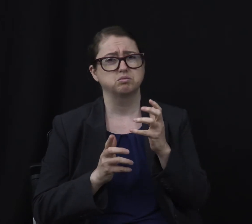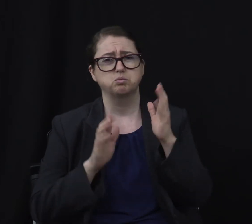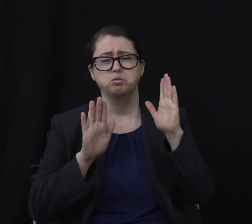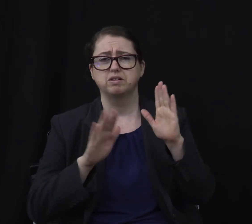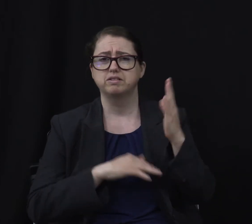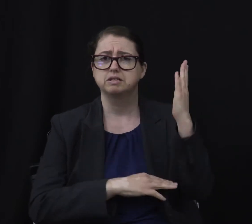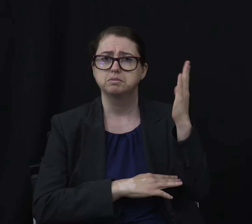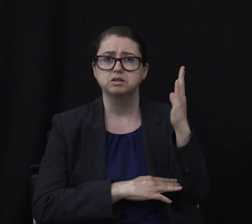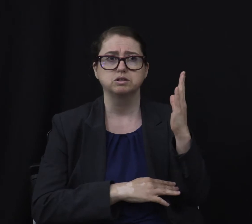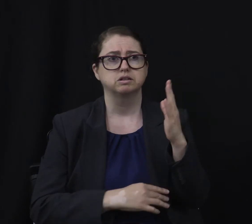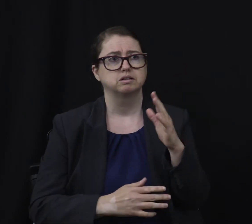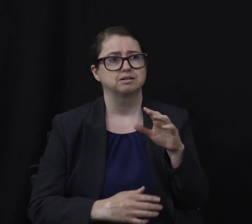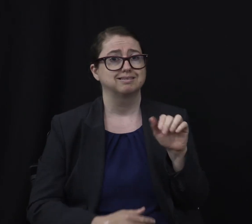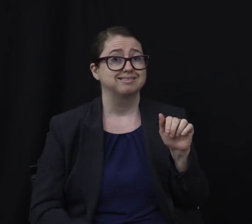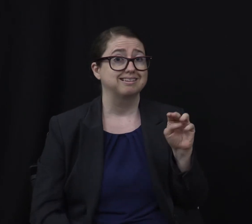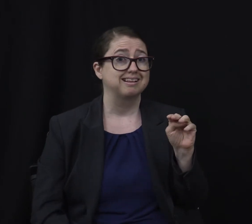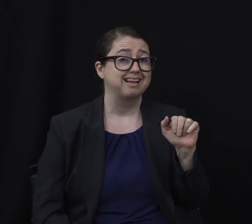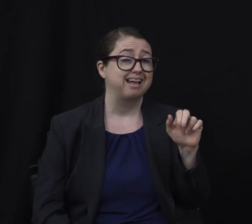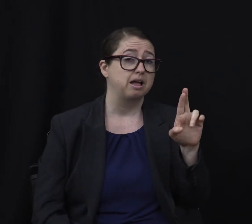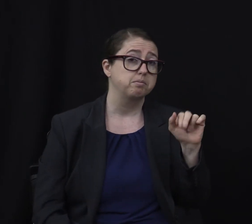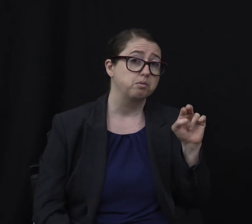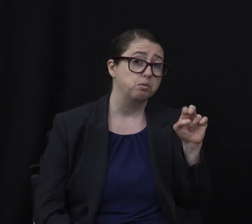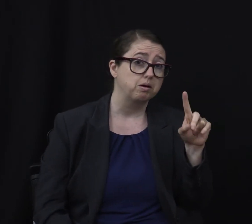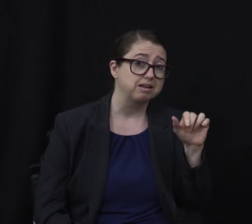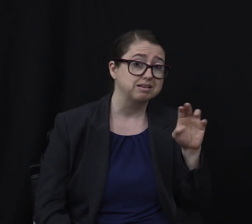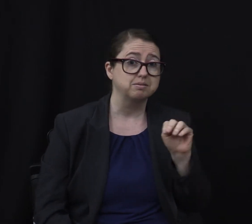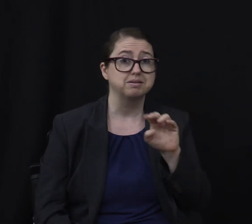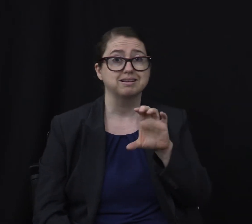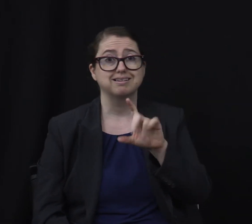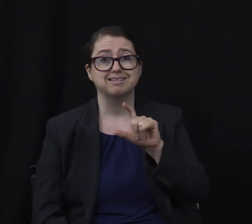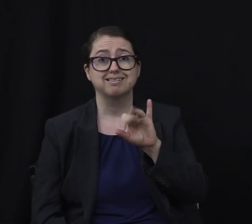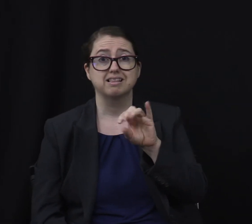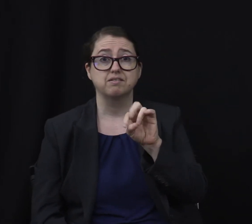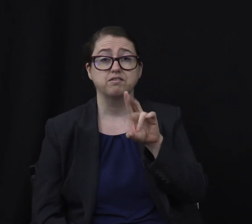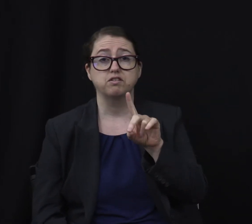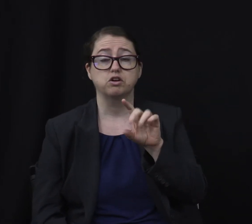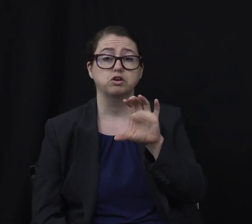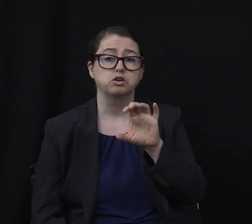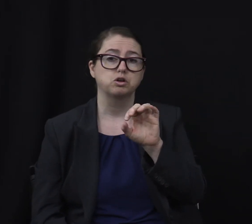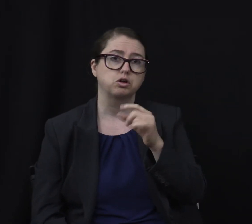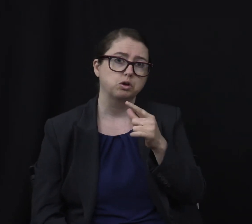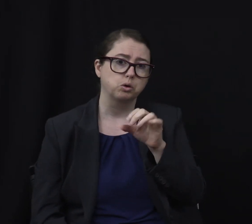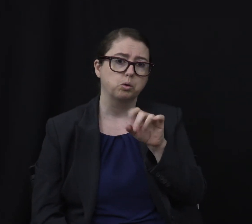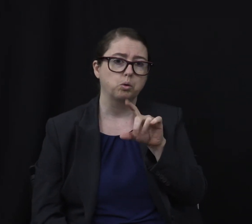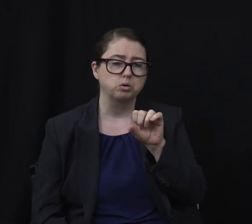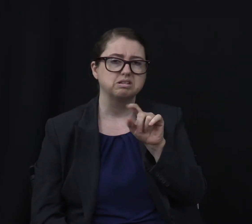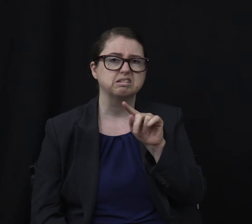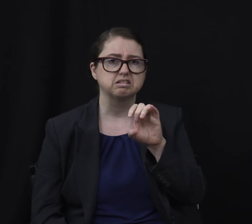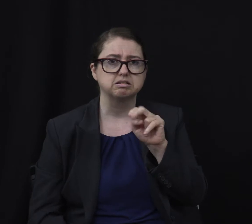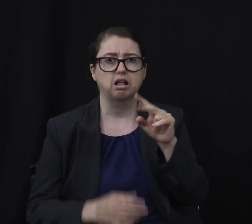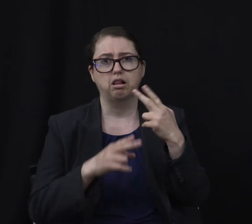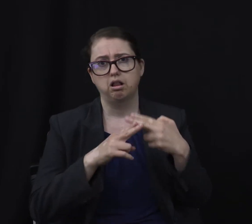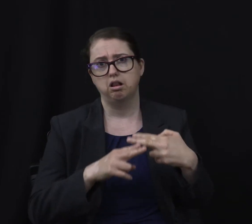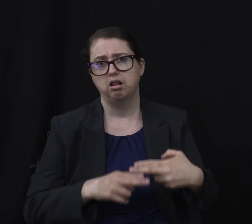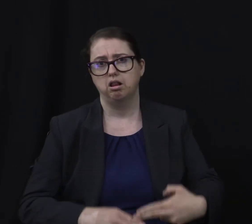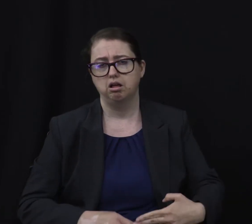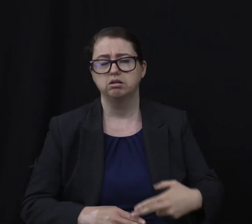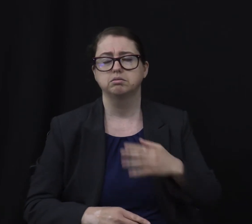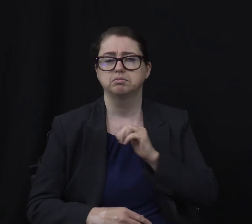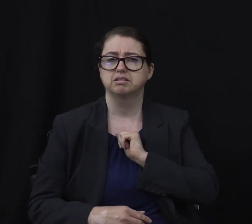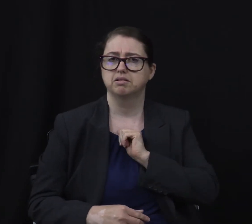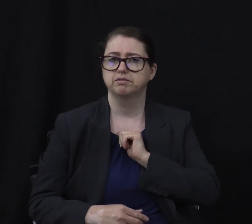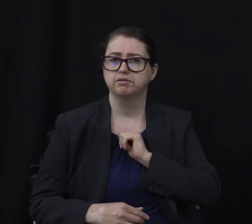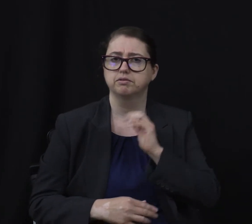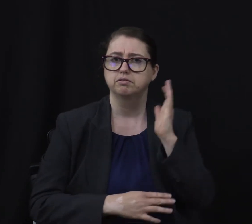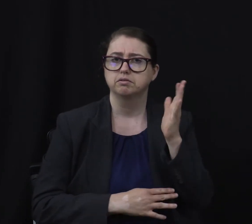got Adam Ramden, we've got Clifford Goldstein, David Shin, Carlos Munoz, myself this evening, and then there's